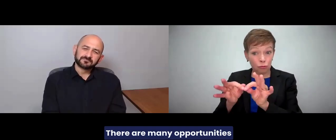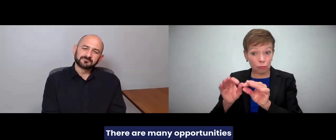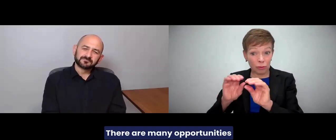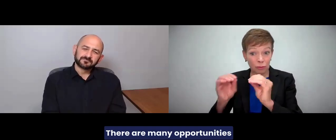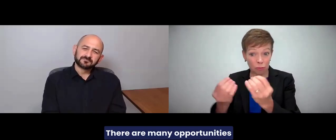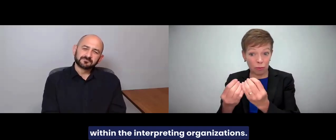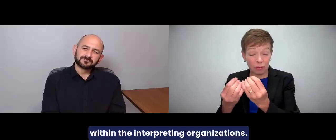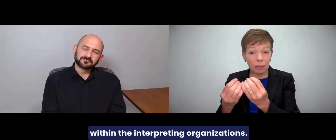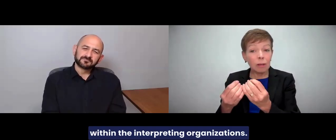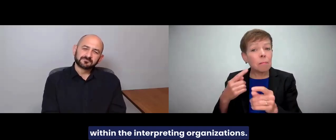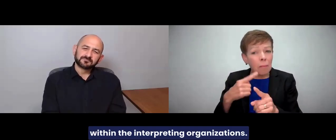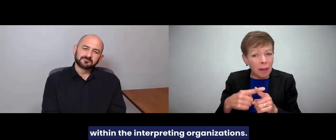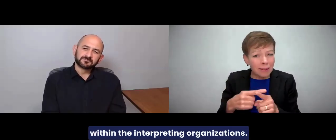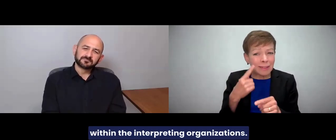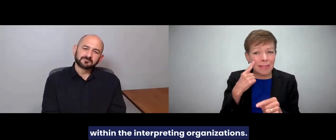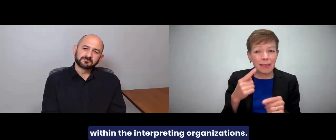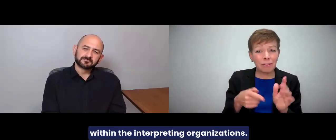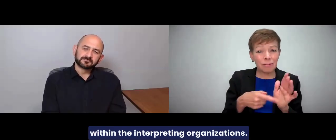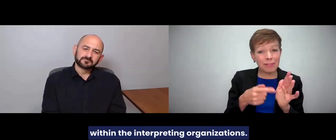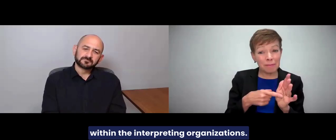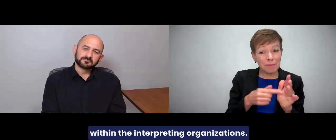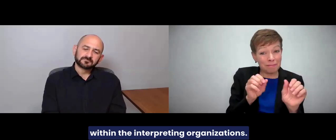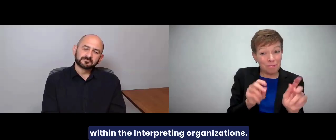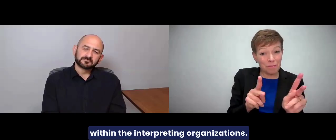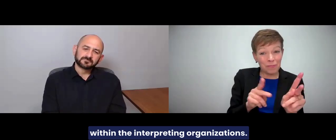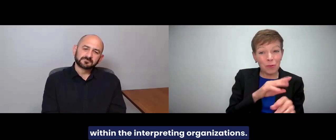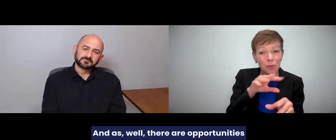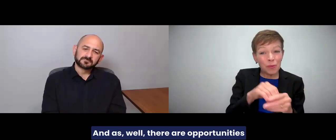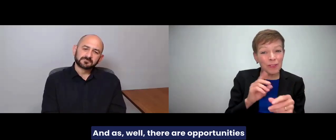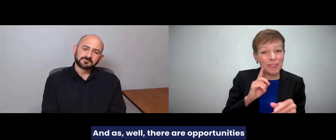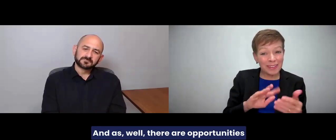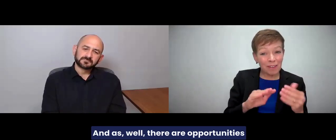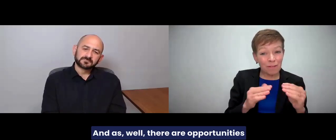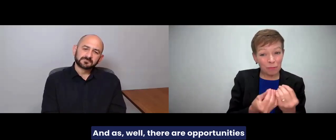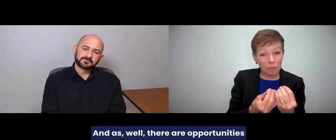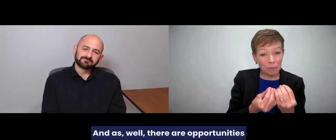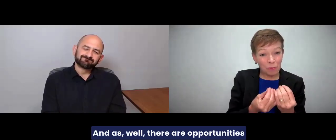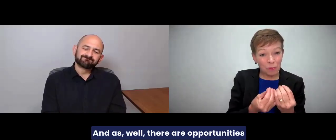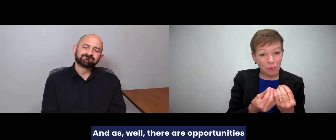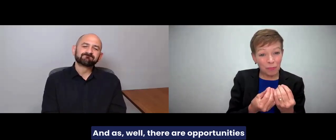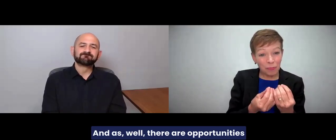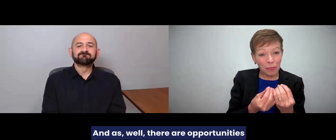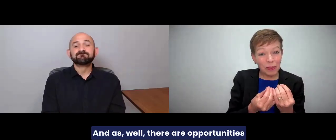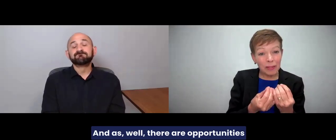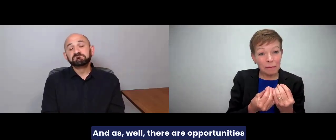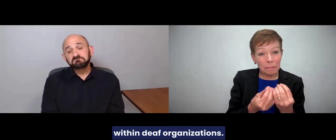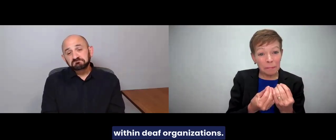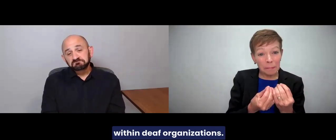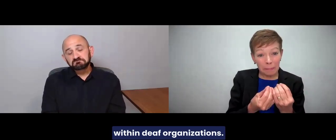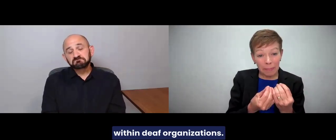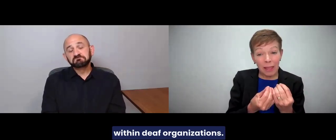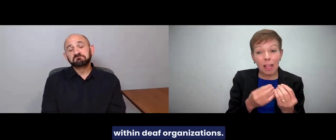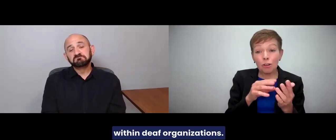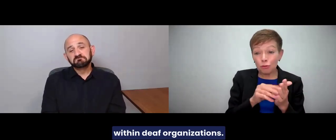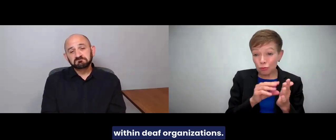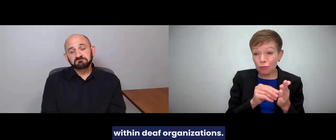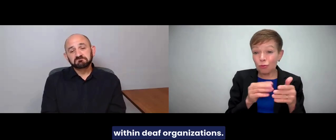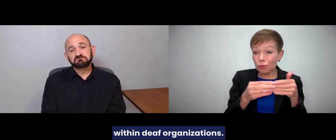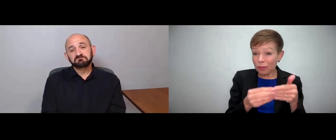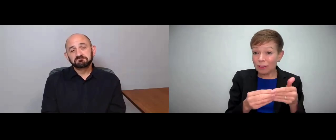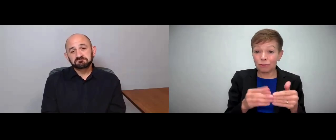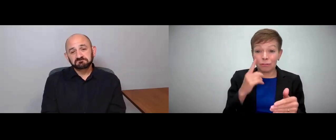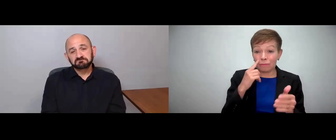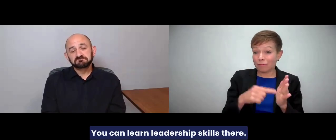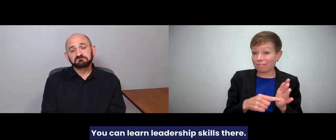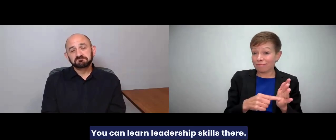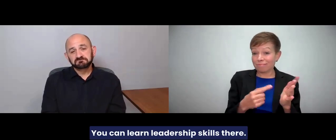many opportunities within the interpreting organizations, and as well, there are opportunities within deaf